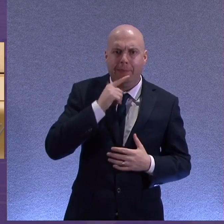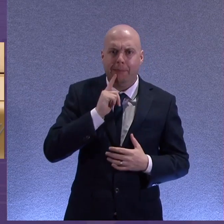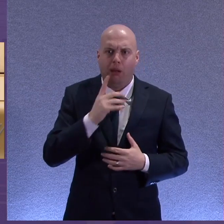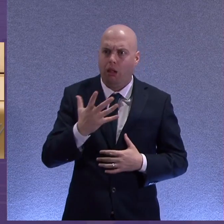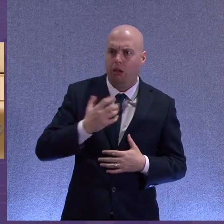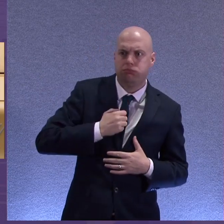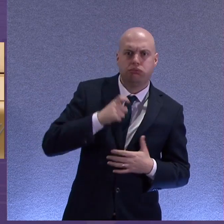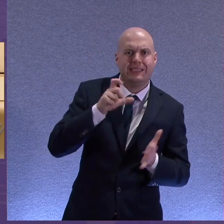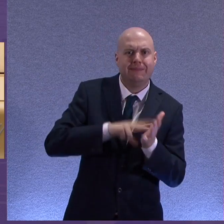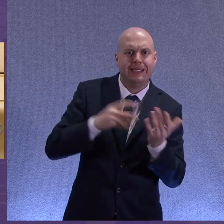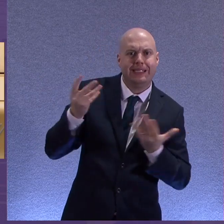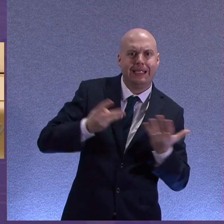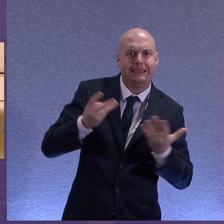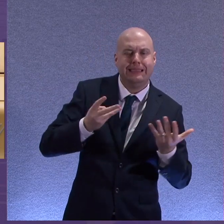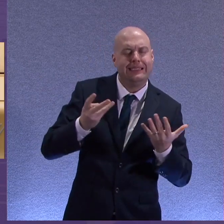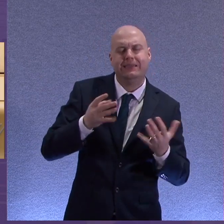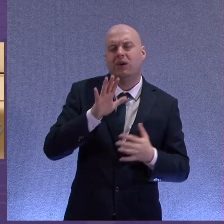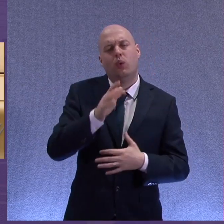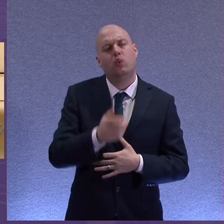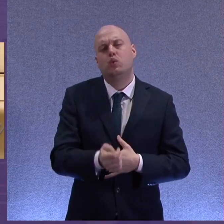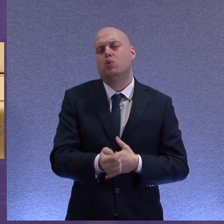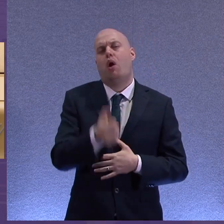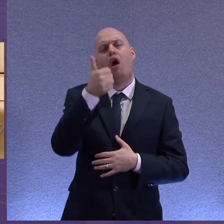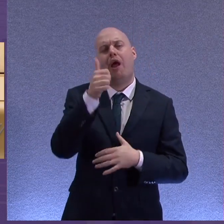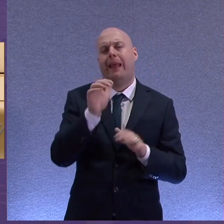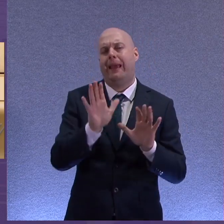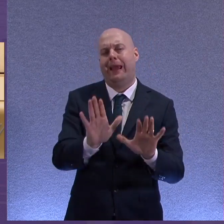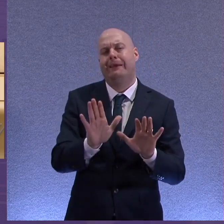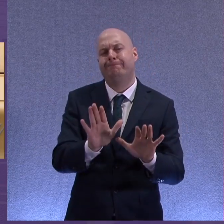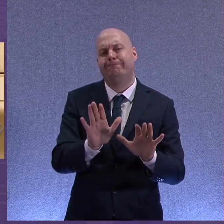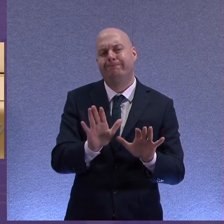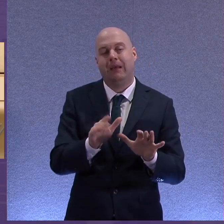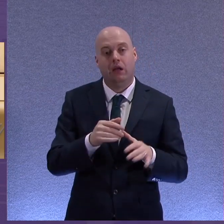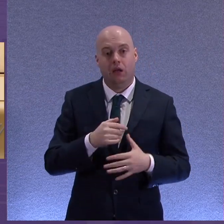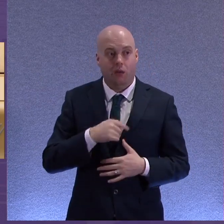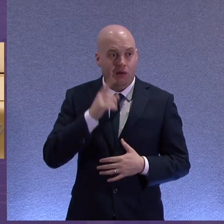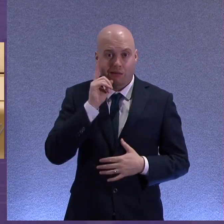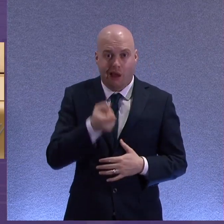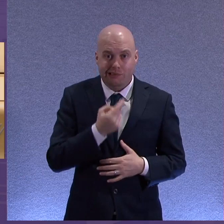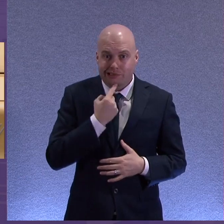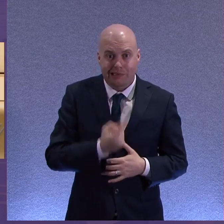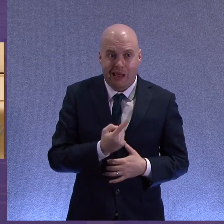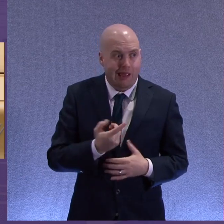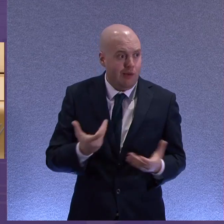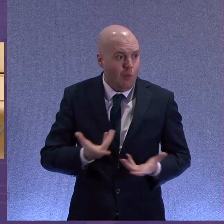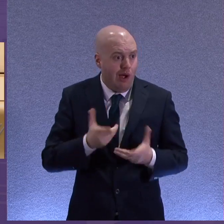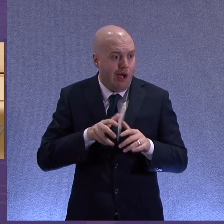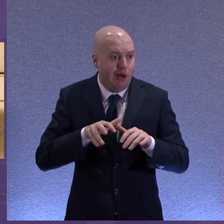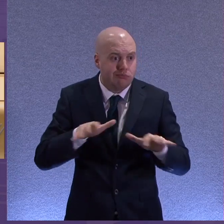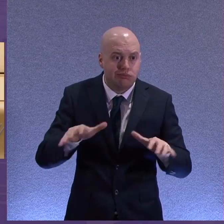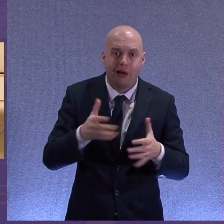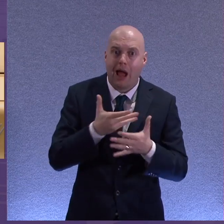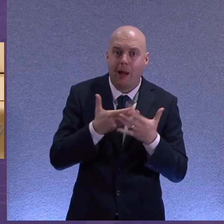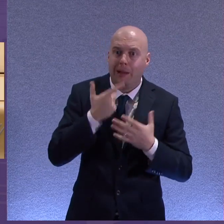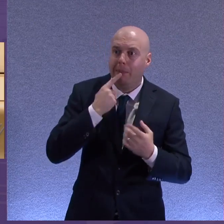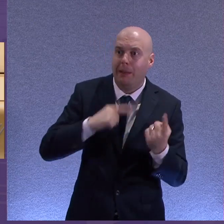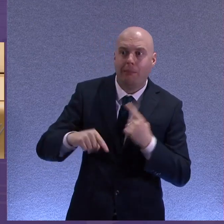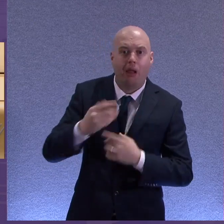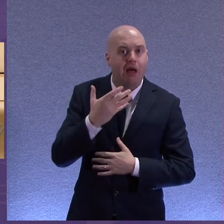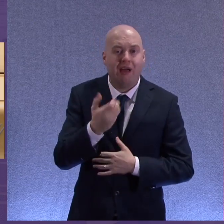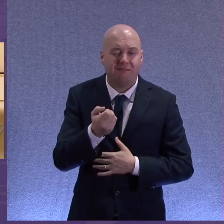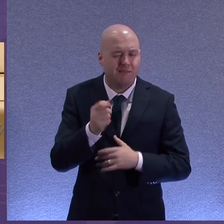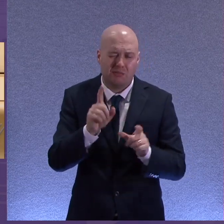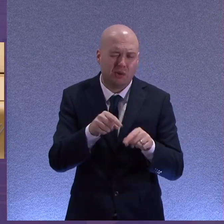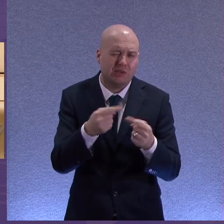that question with any sense of definition or robustness. But again, as we get the additional information, as